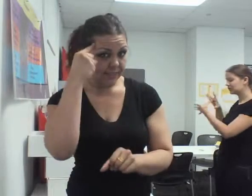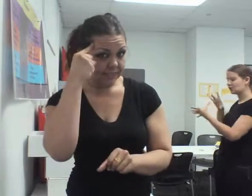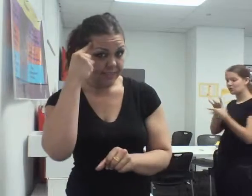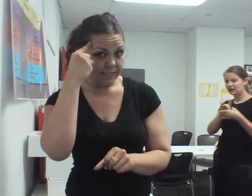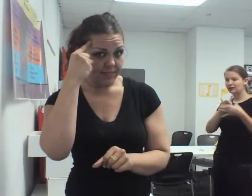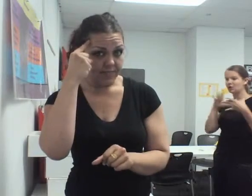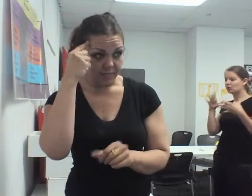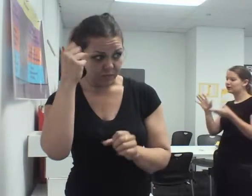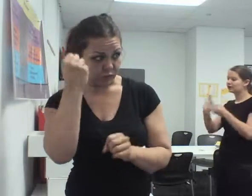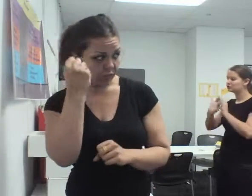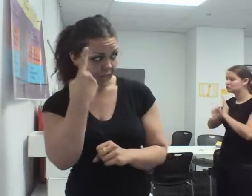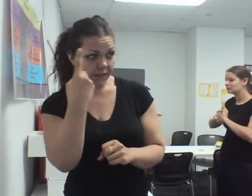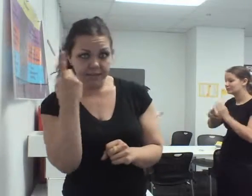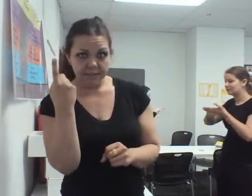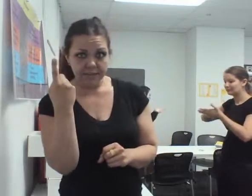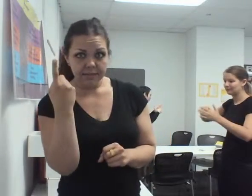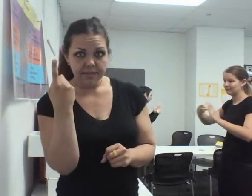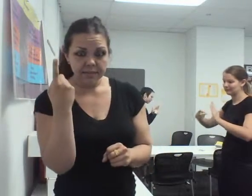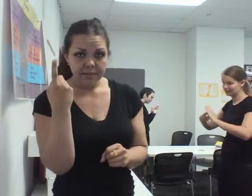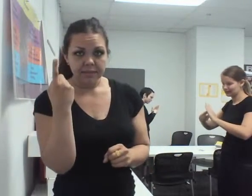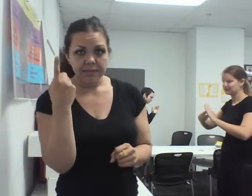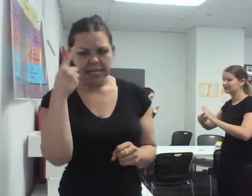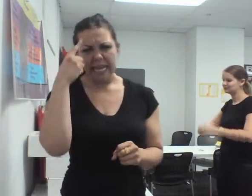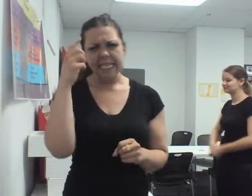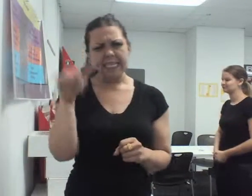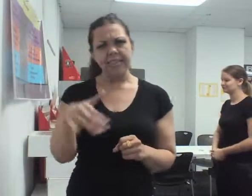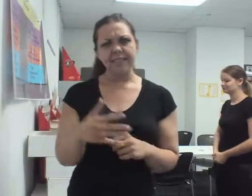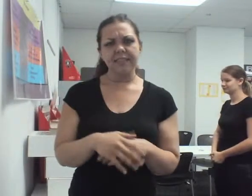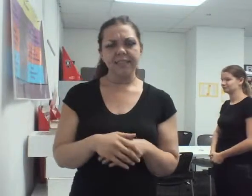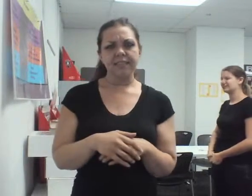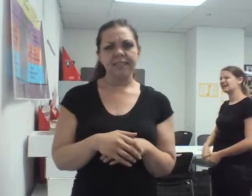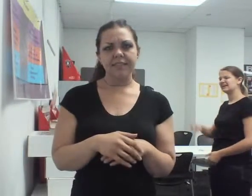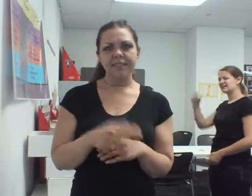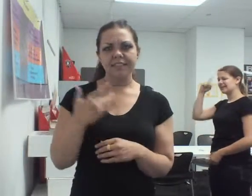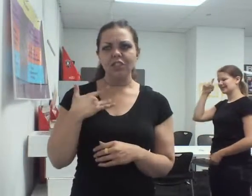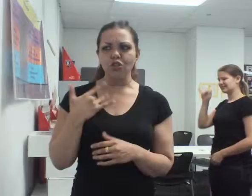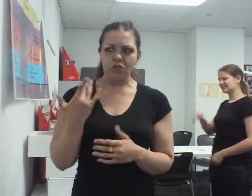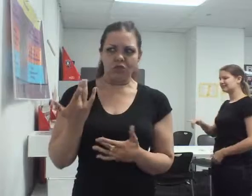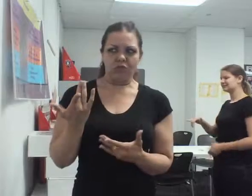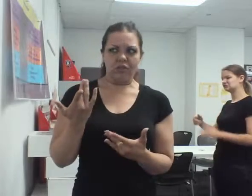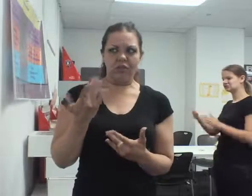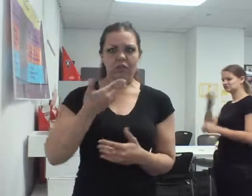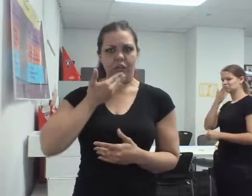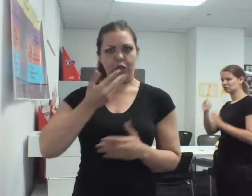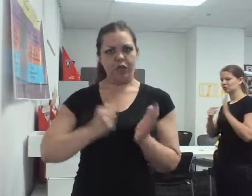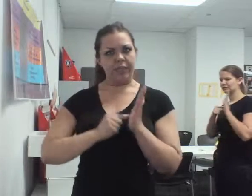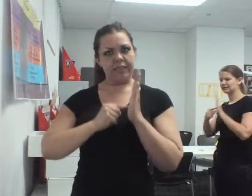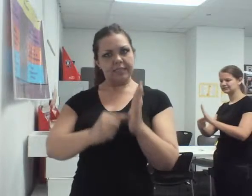that? I think that's usually a pretty good example that kind of drive home the